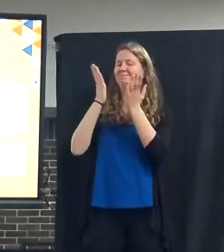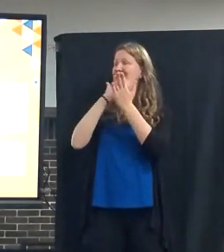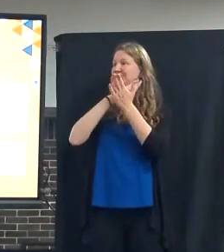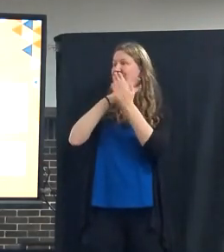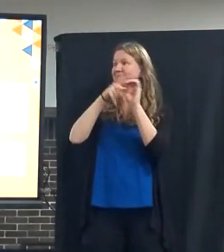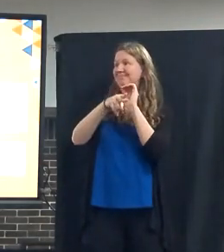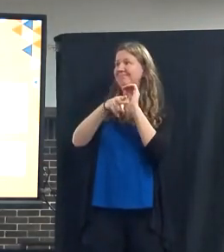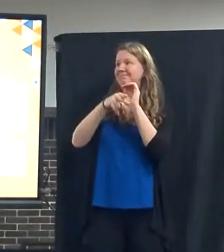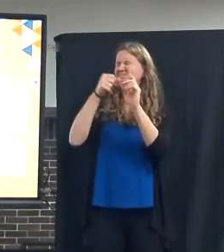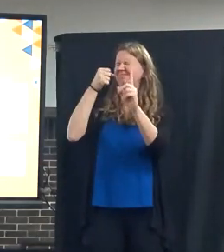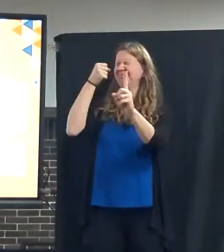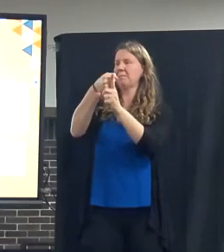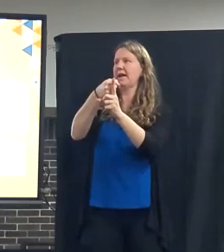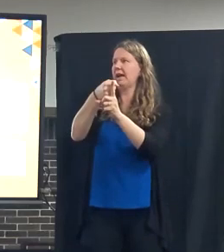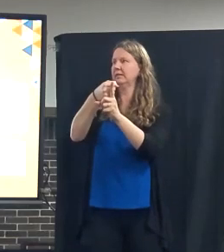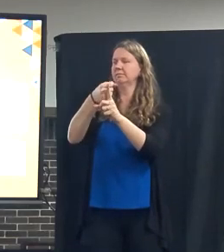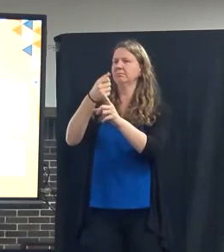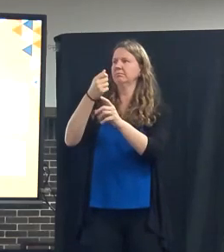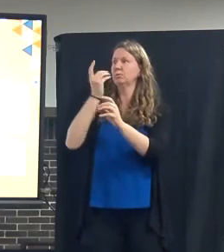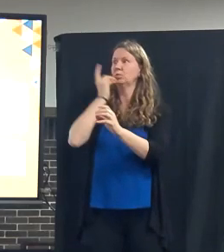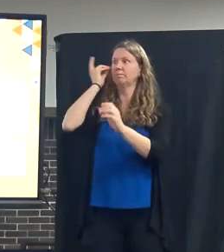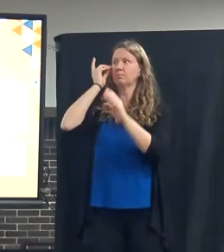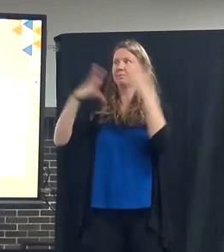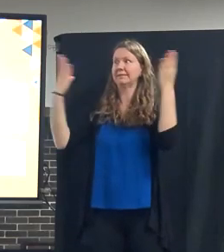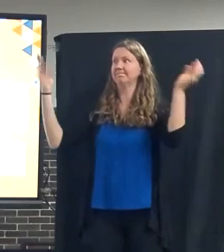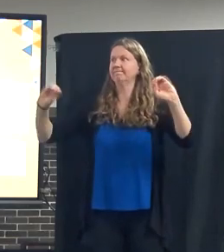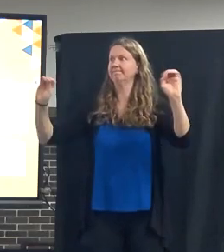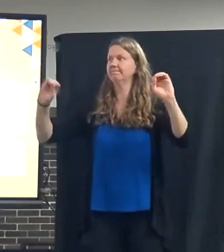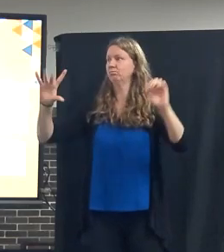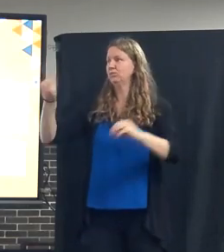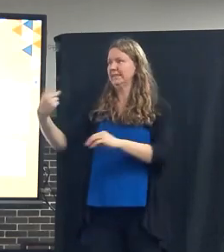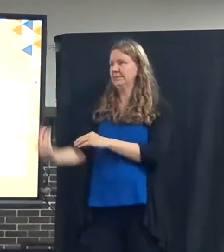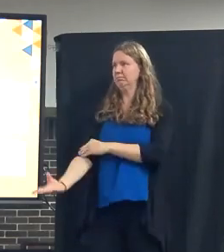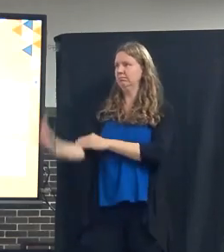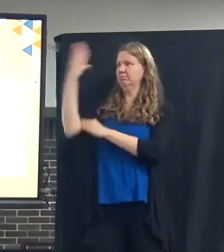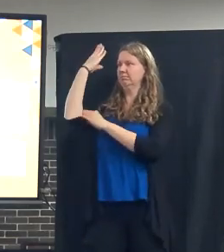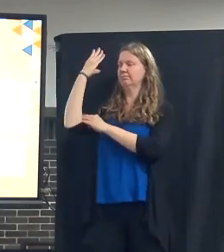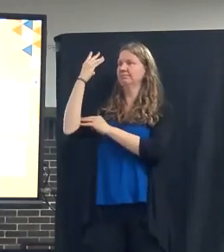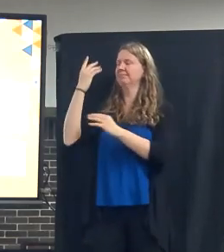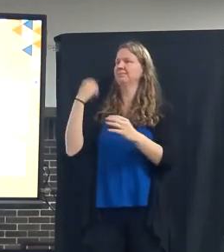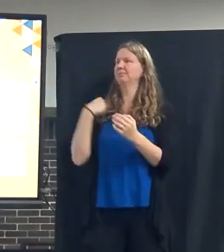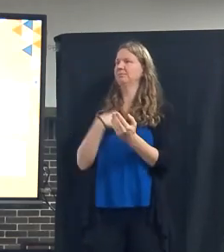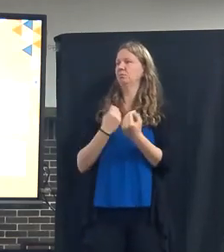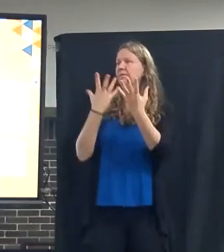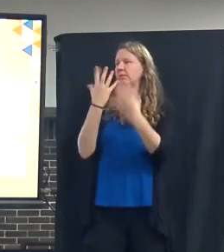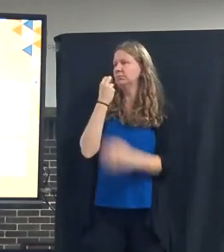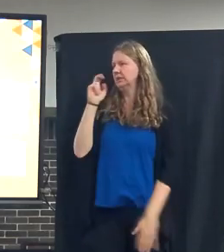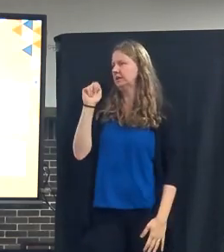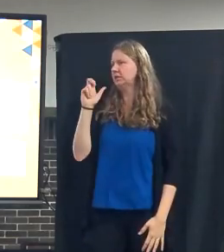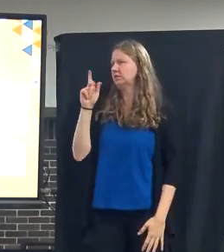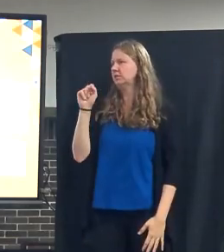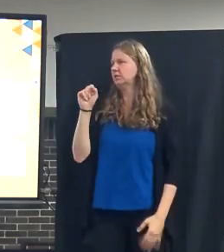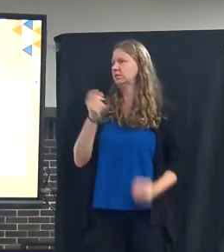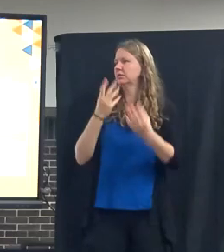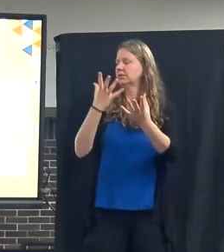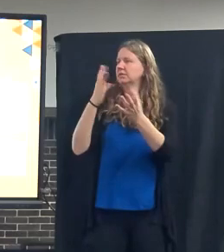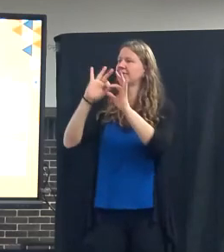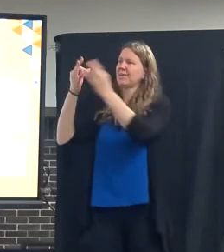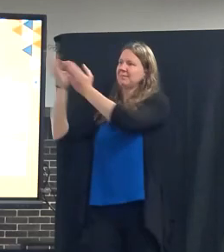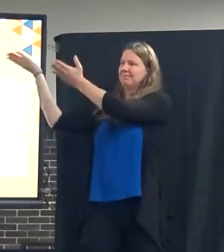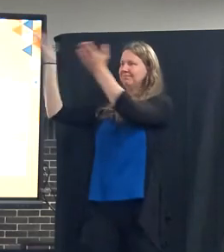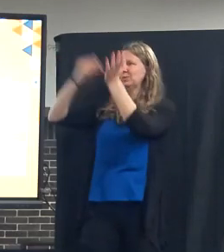Yes, because of budgetary impacts, the dorm was not able to be offered. We were only able to